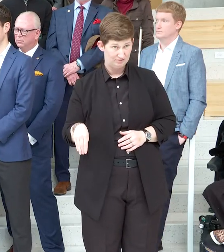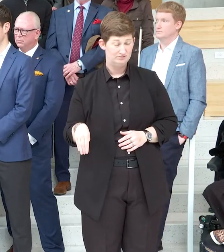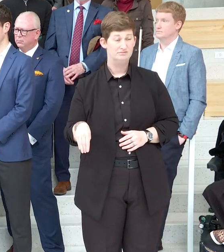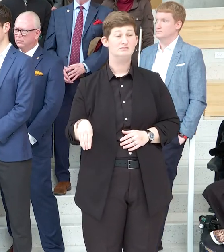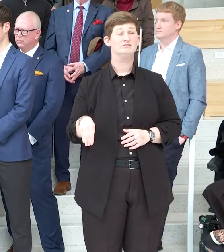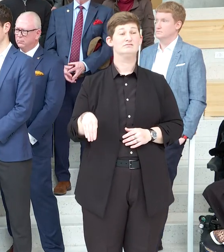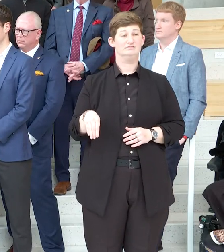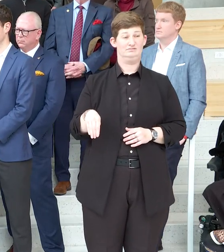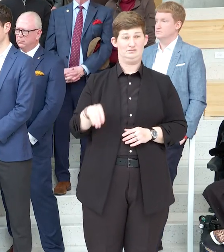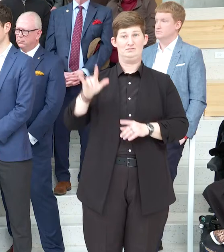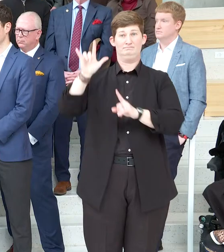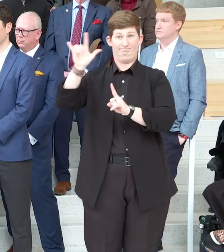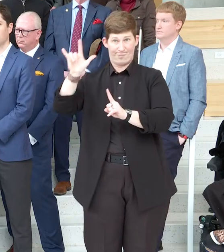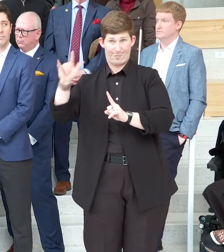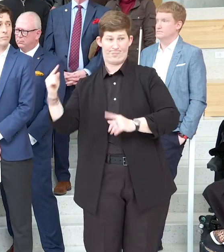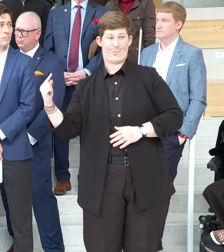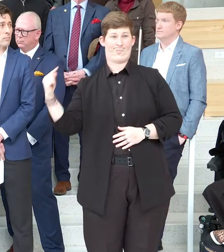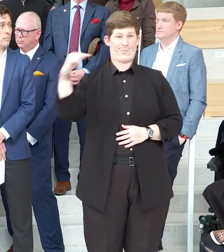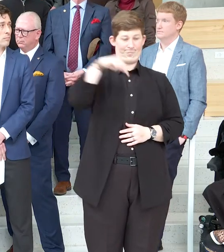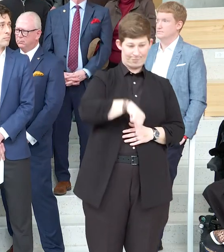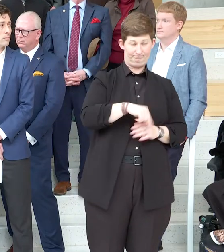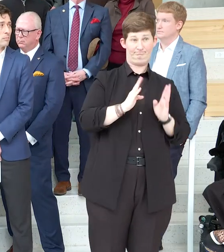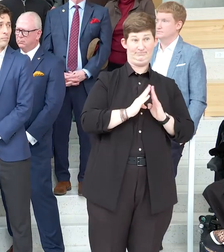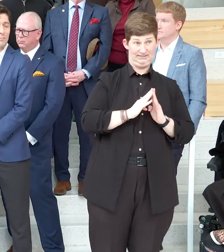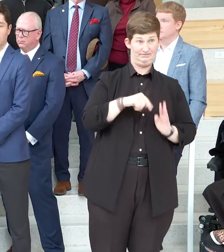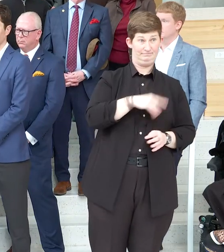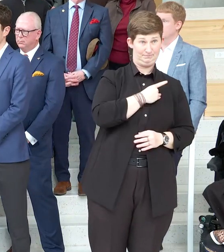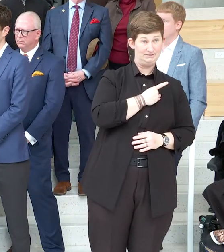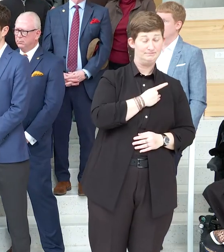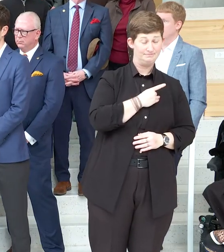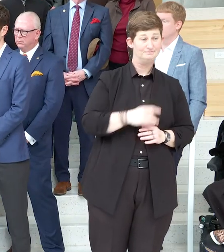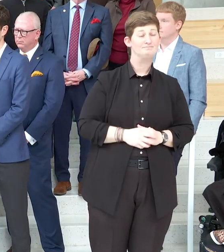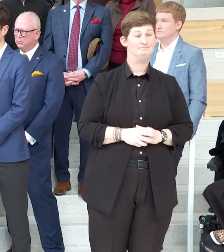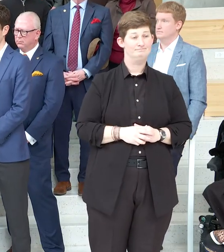176,984 of their trips to MSP started in the city.